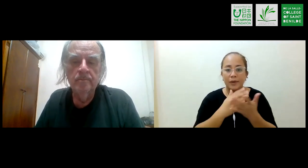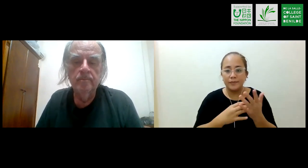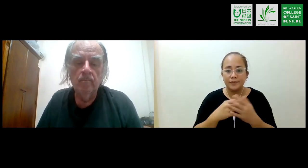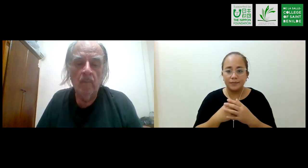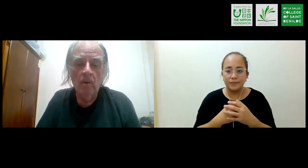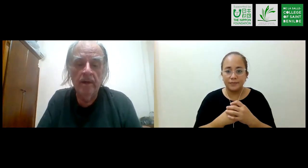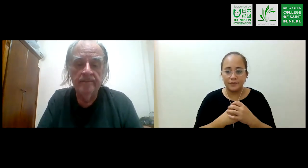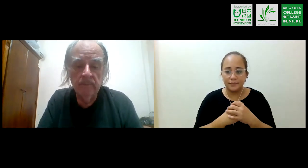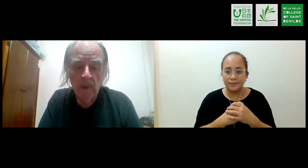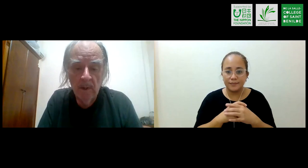Okay,